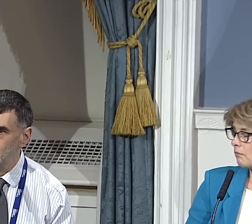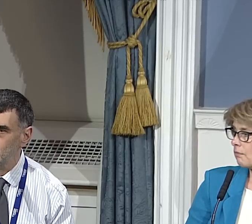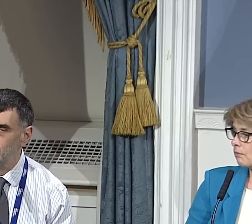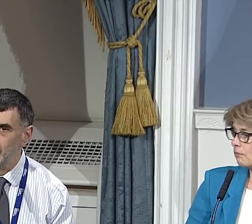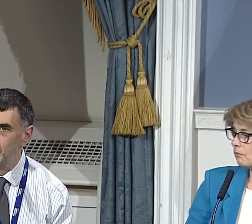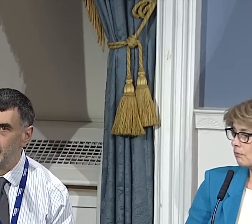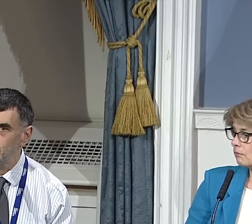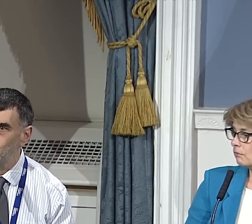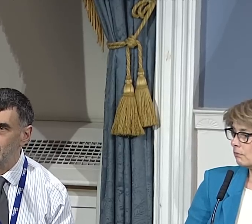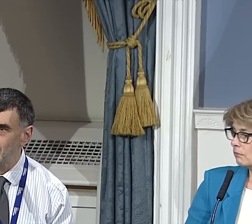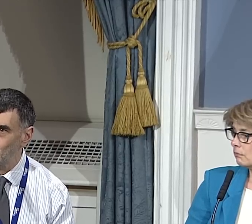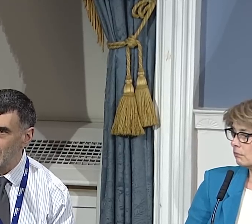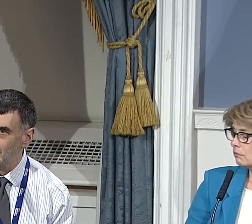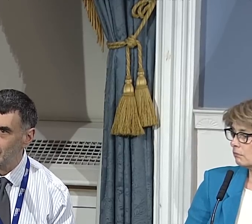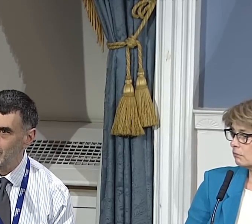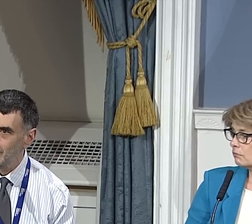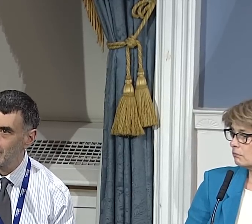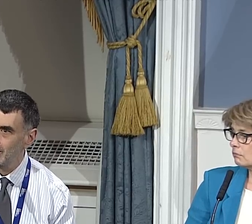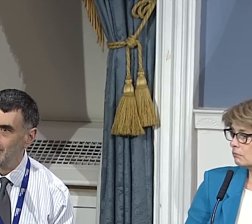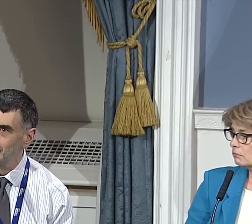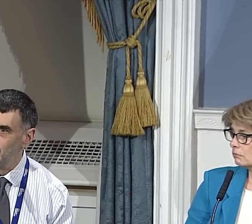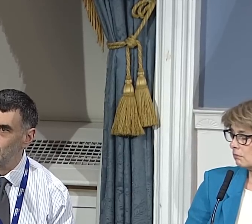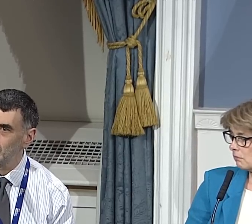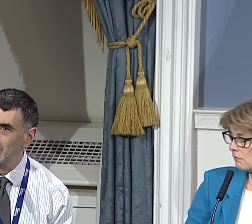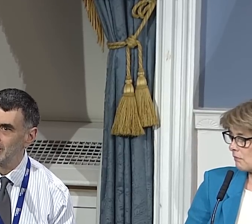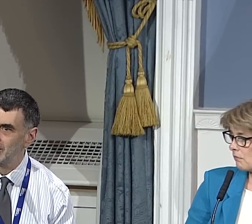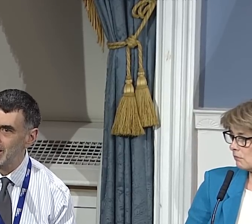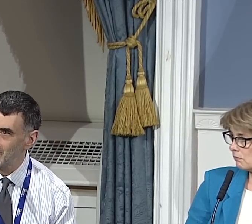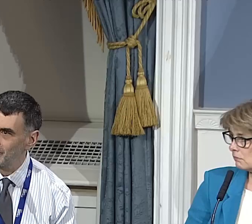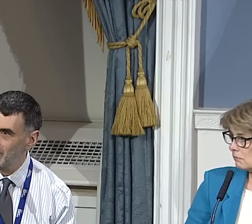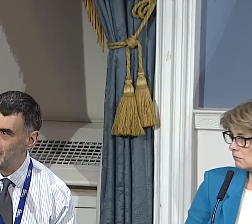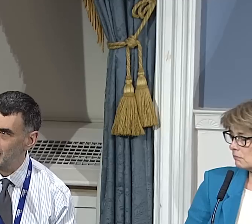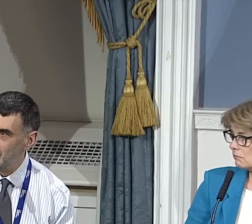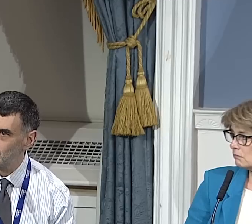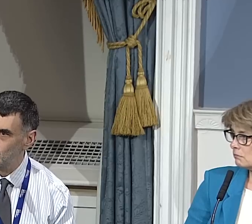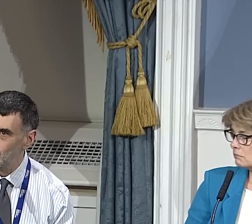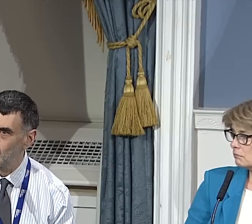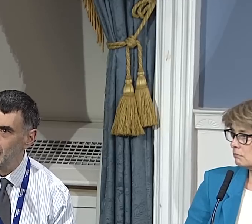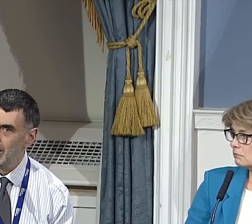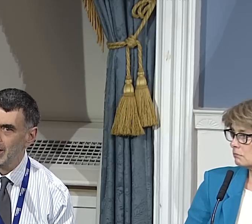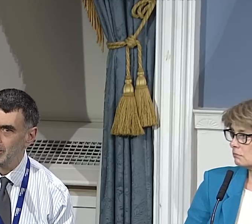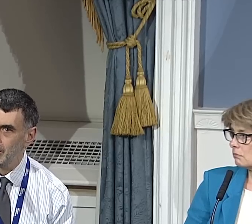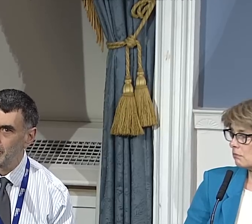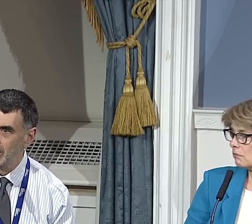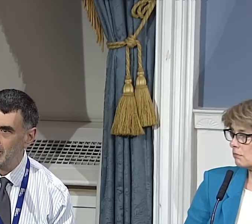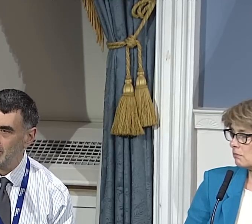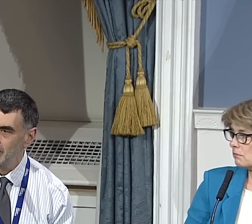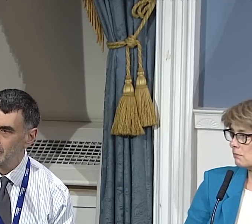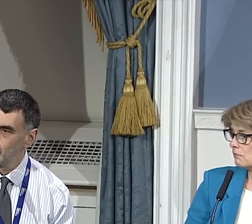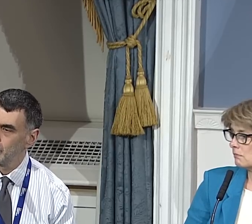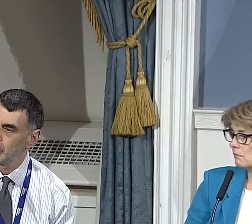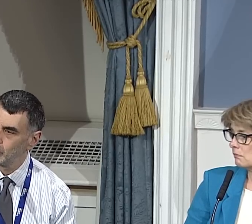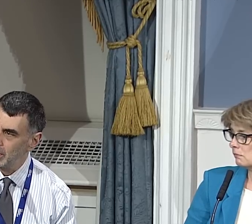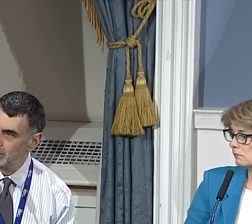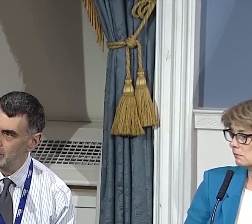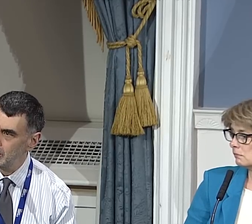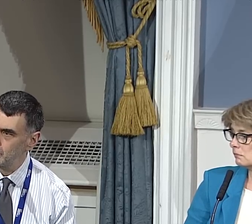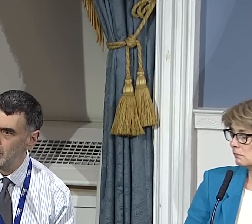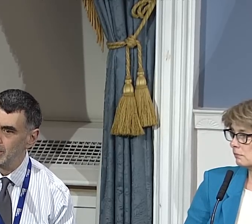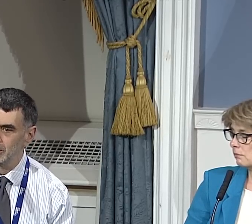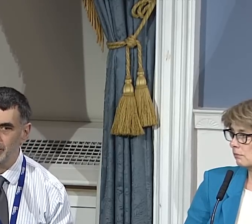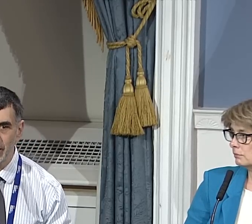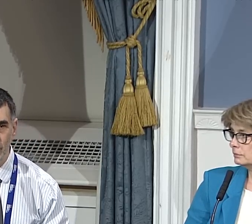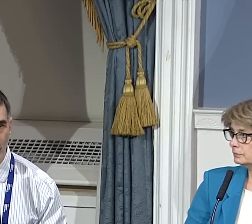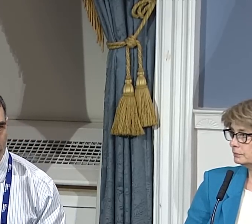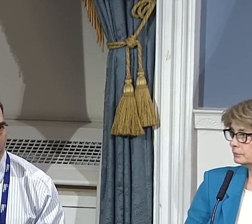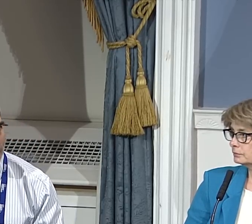capability. Also, remember, people will get well. People will not stay on ventilators. So as somebody, there will be new cases,